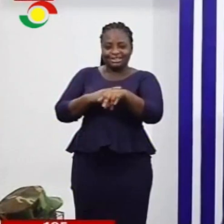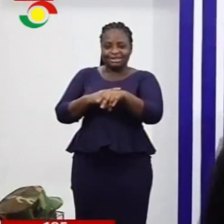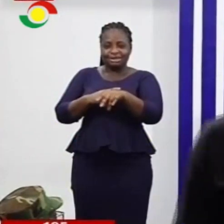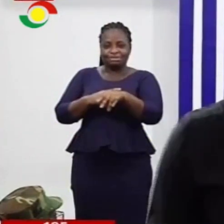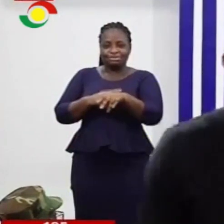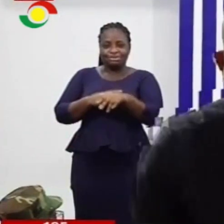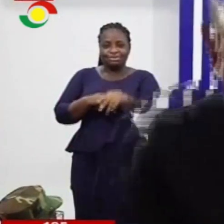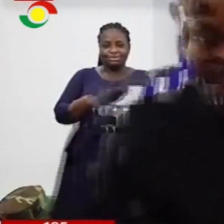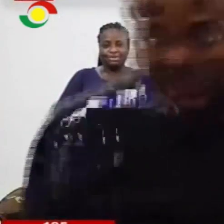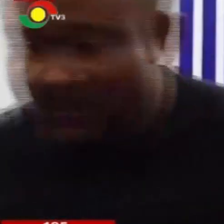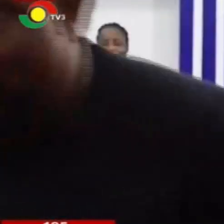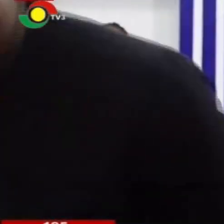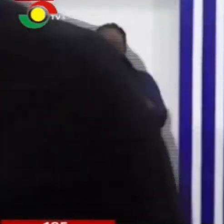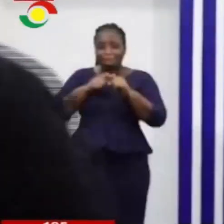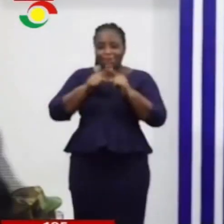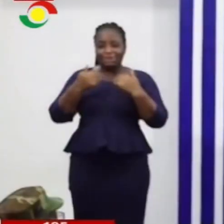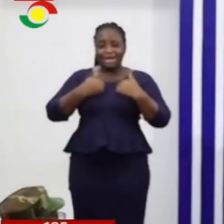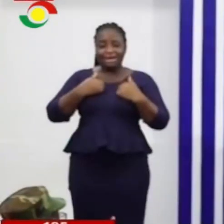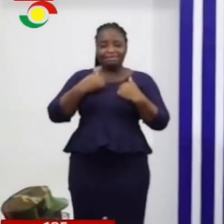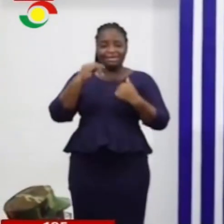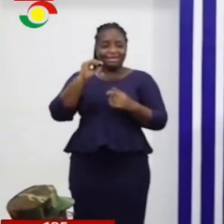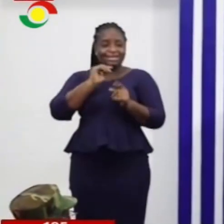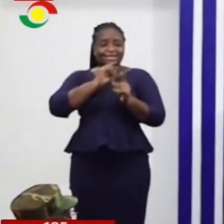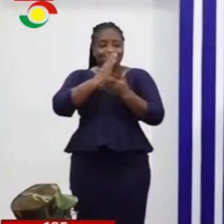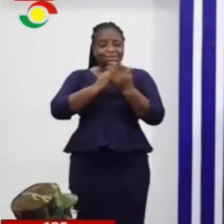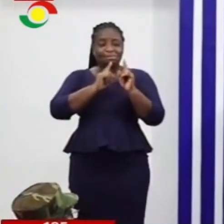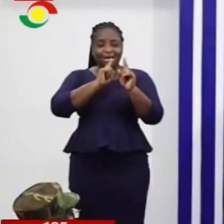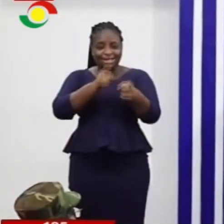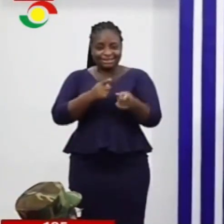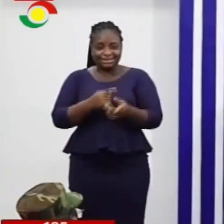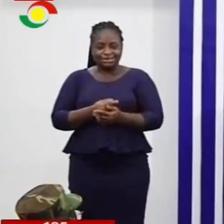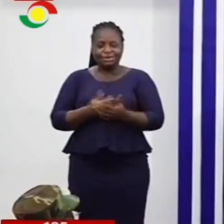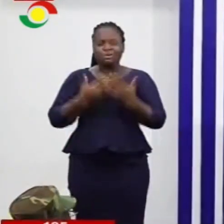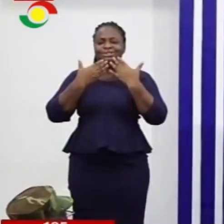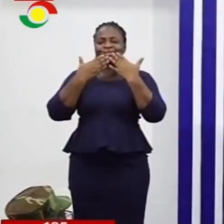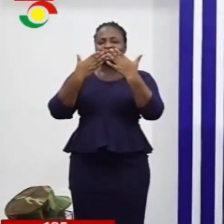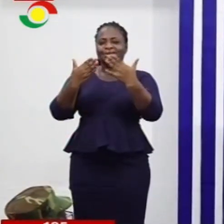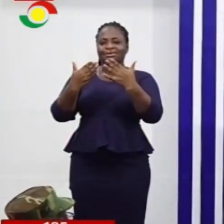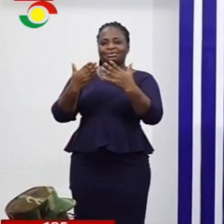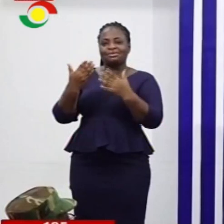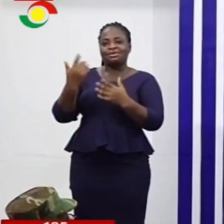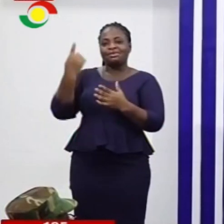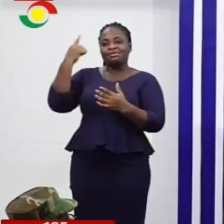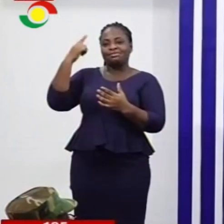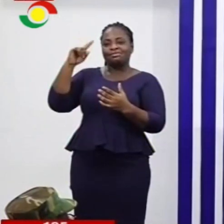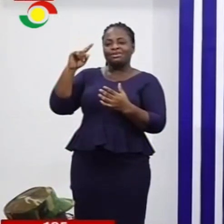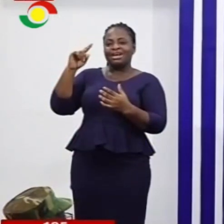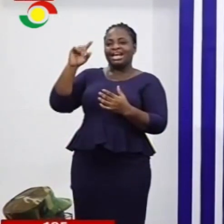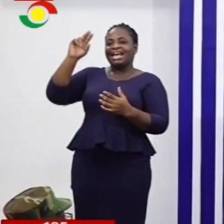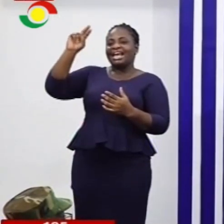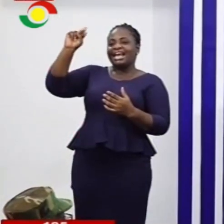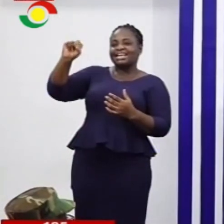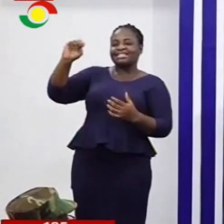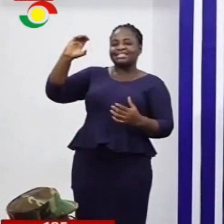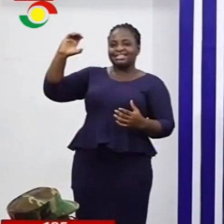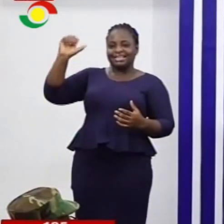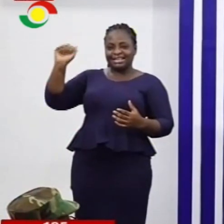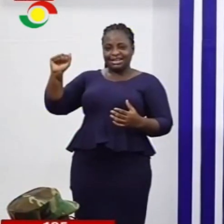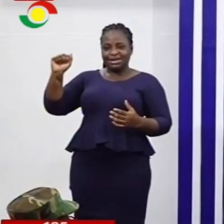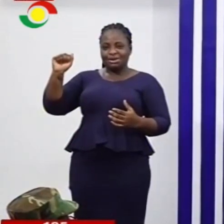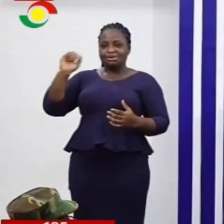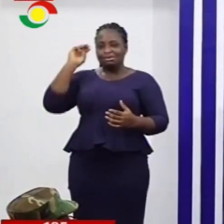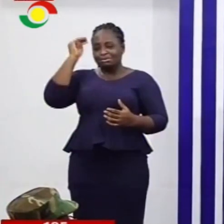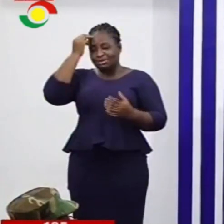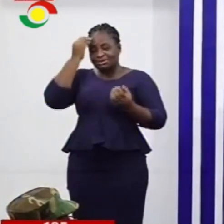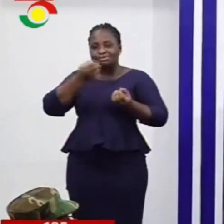answers. Yes, Honourable Minister, please join me. We also want to say thank you to GIFEC, to the NCA, to the Ministry of Communications,